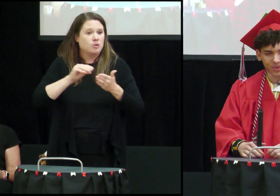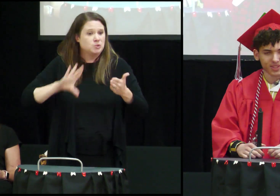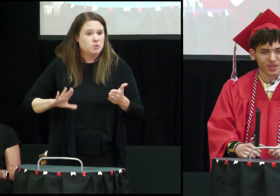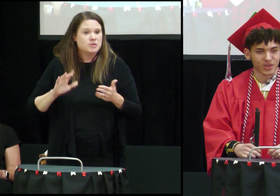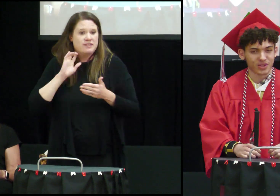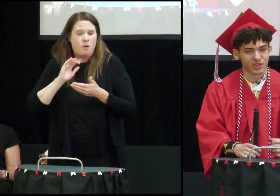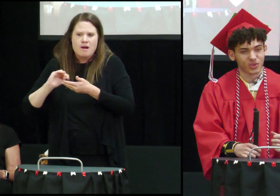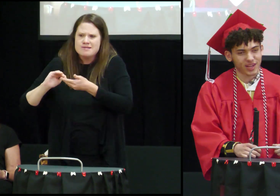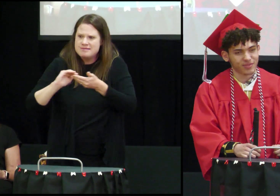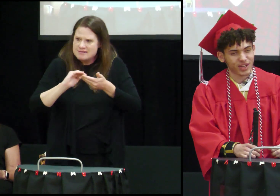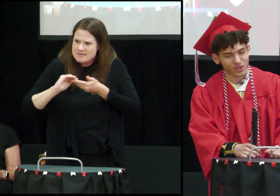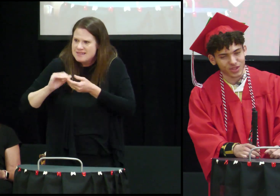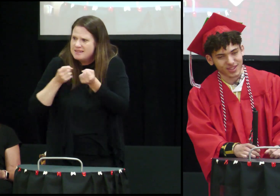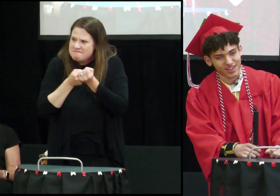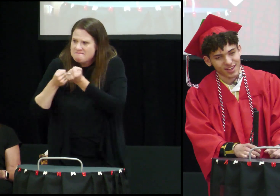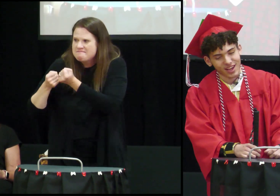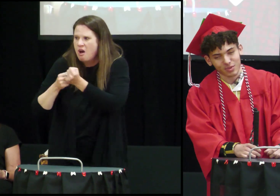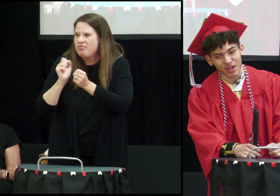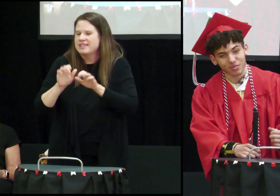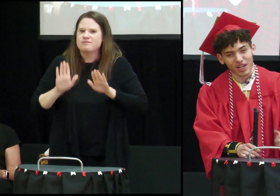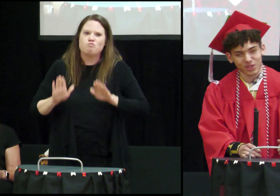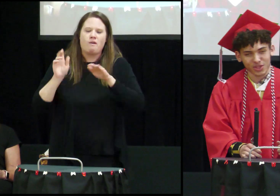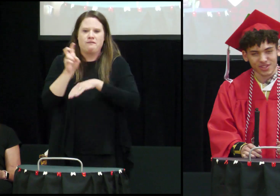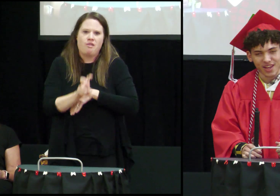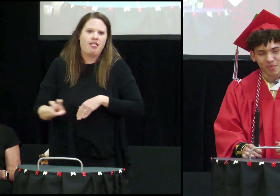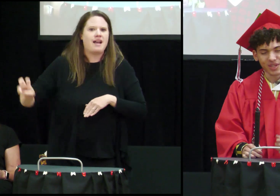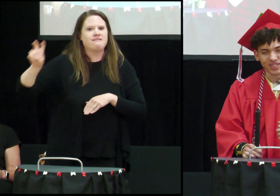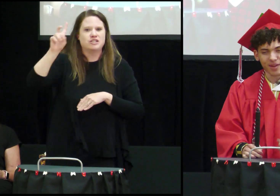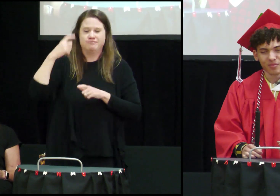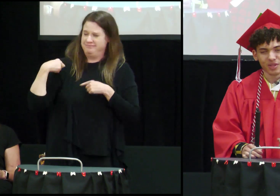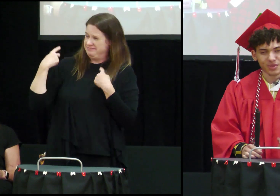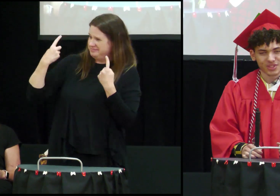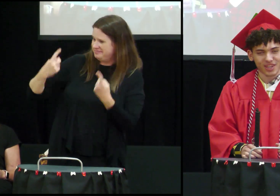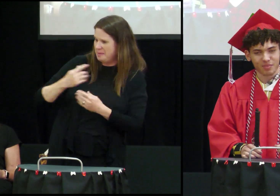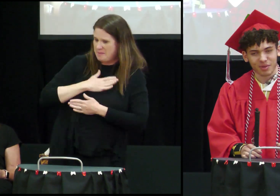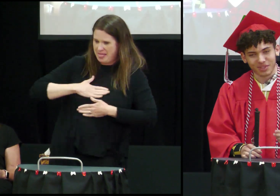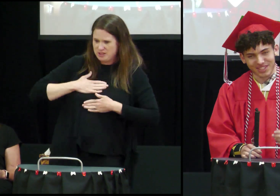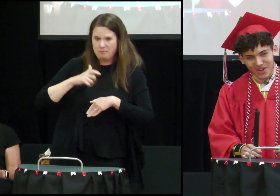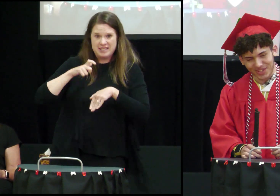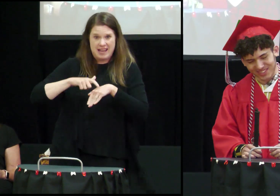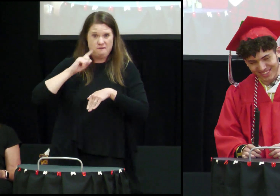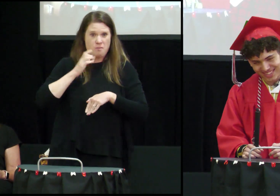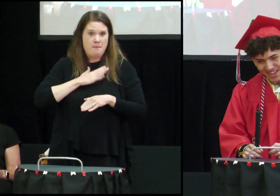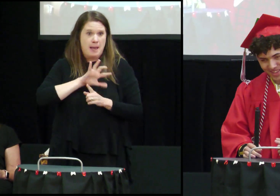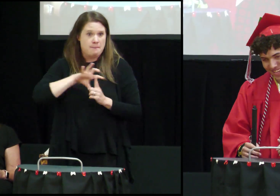another on this grand adventure. It's been a pleasure, but it's time for me to burst out of the bubble and go. Thank you.